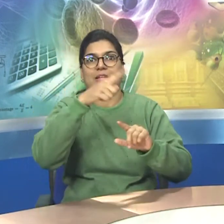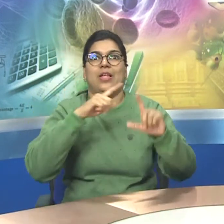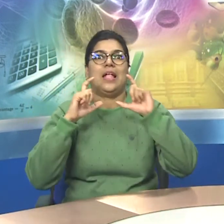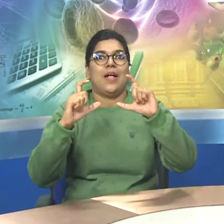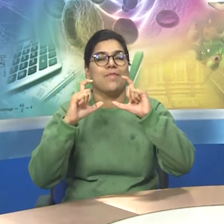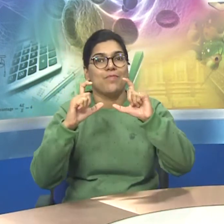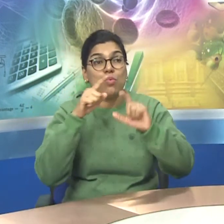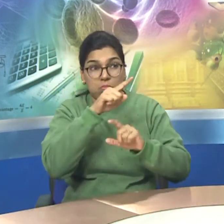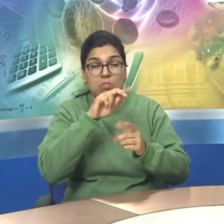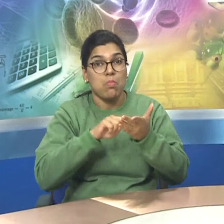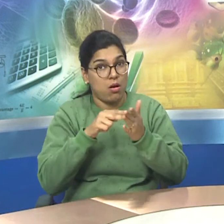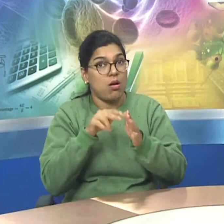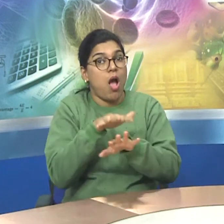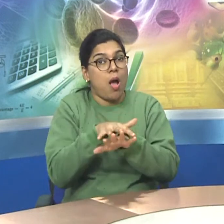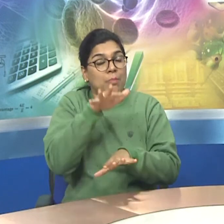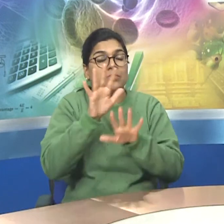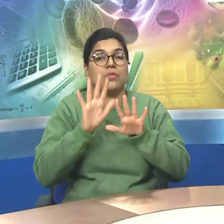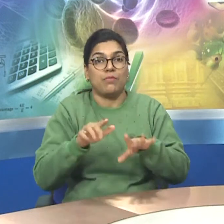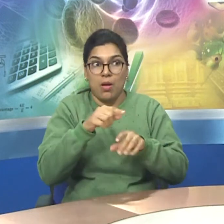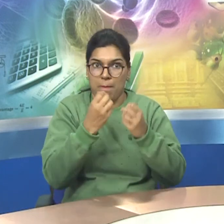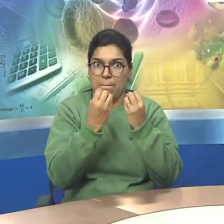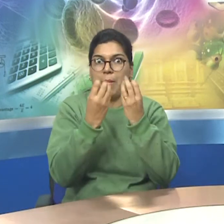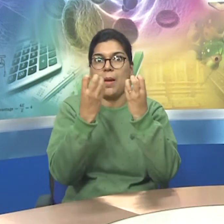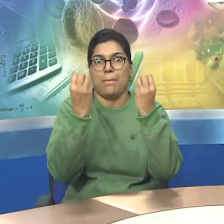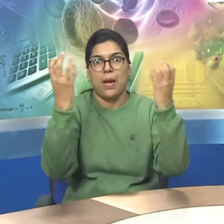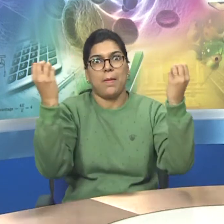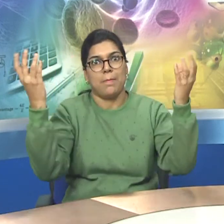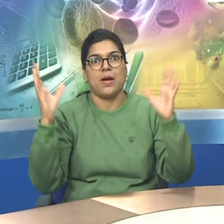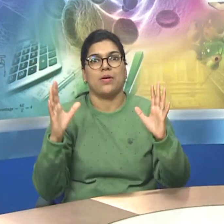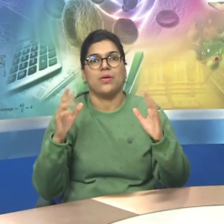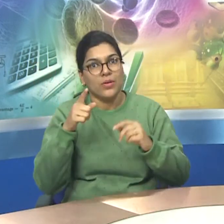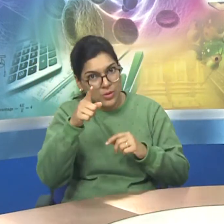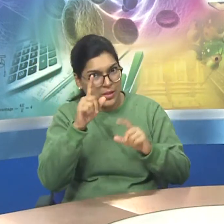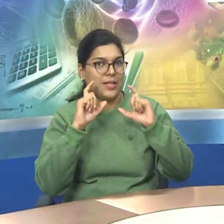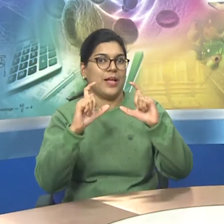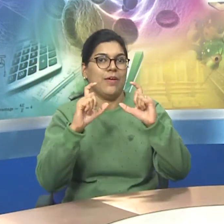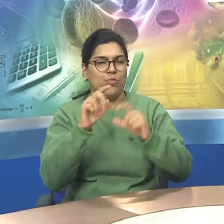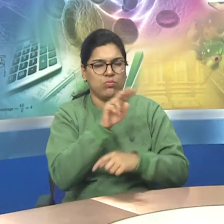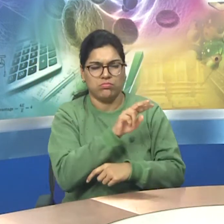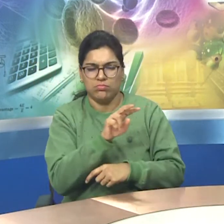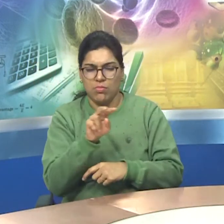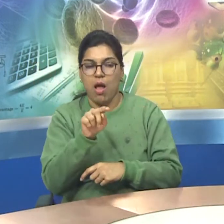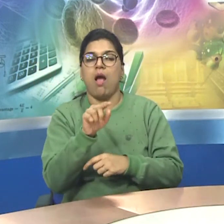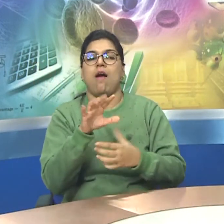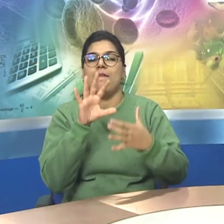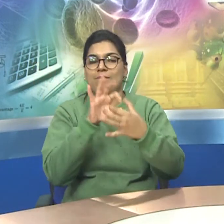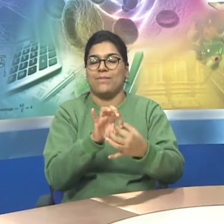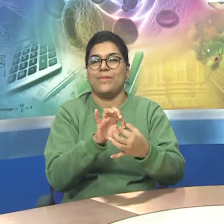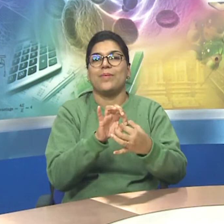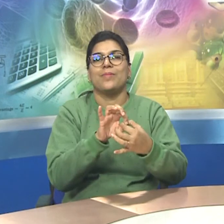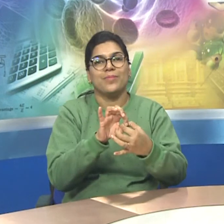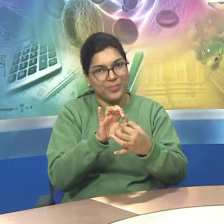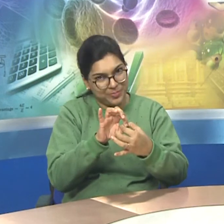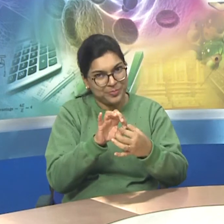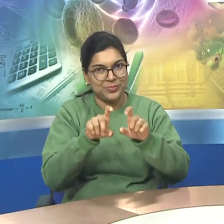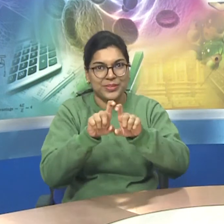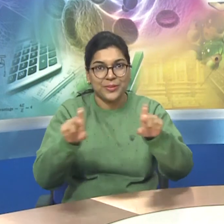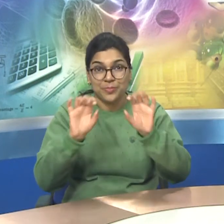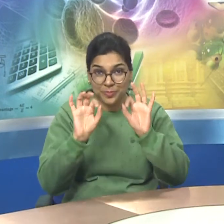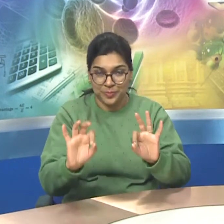the idiom which we need to learn. It has some abstract meaning. So you all